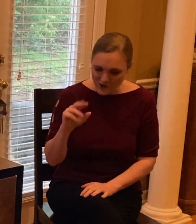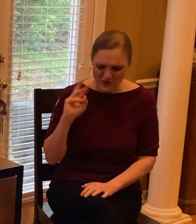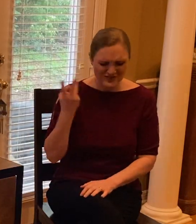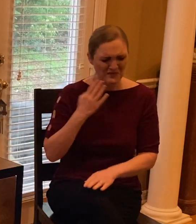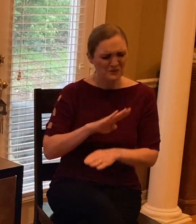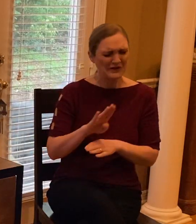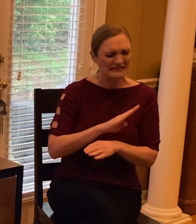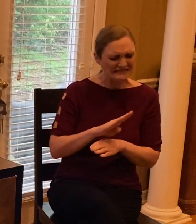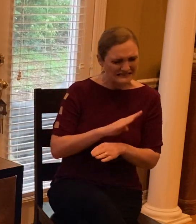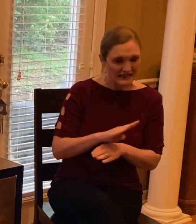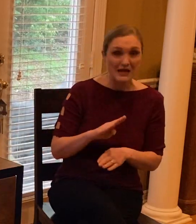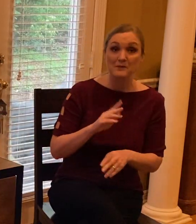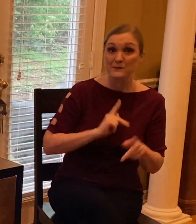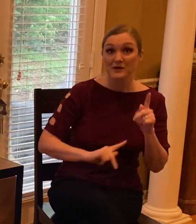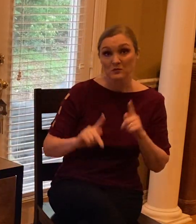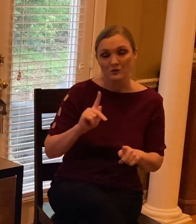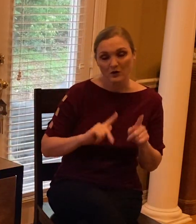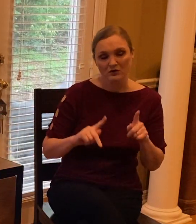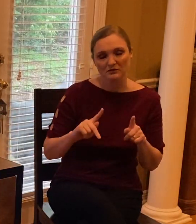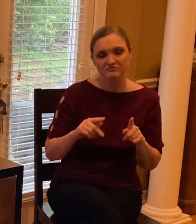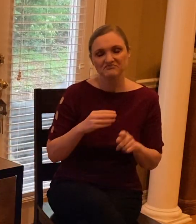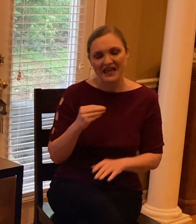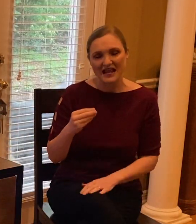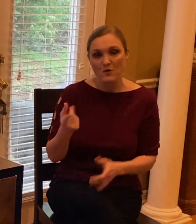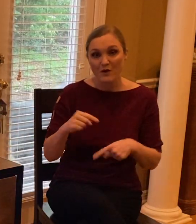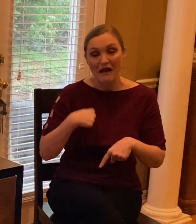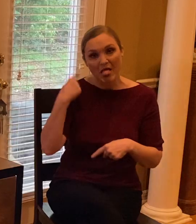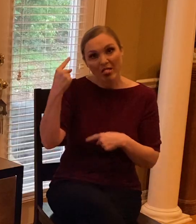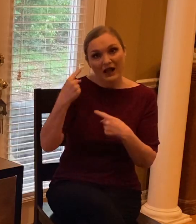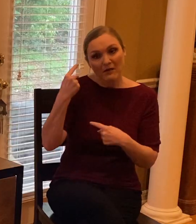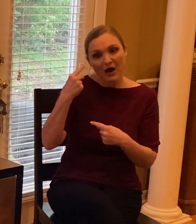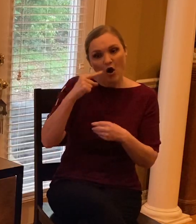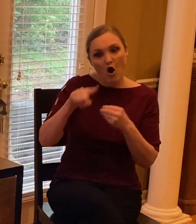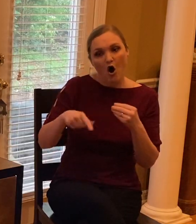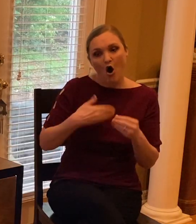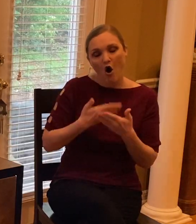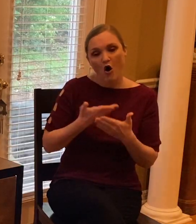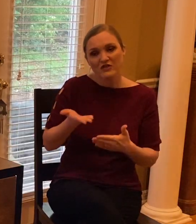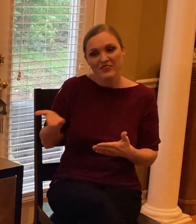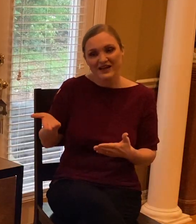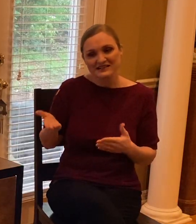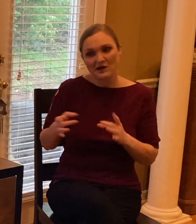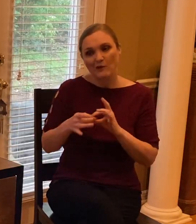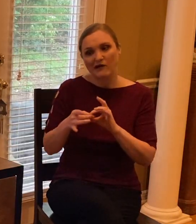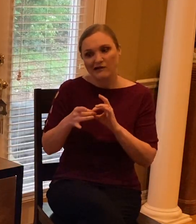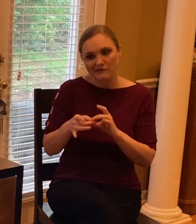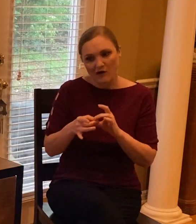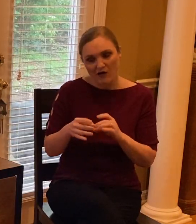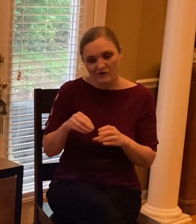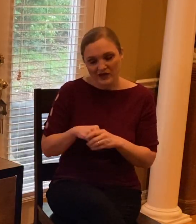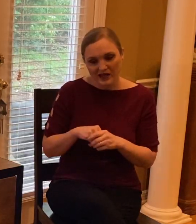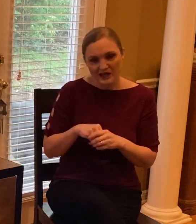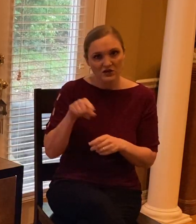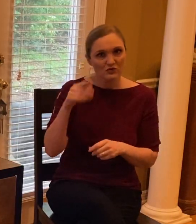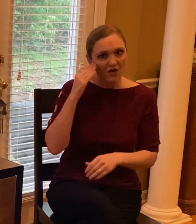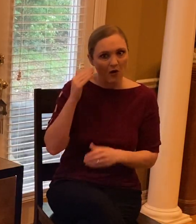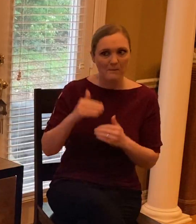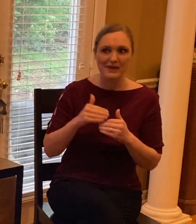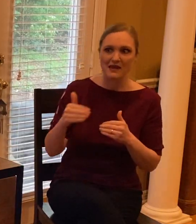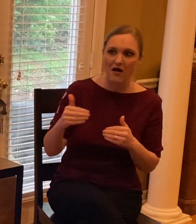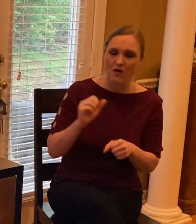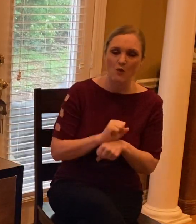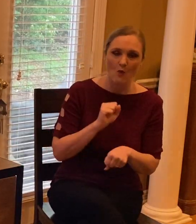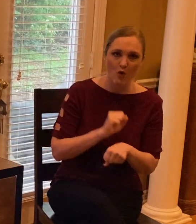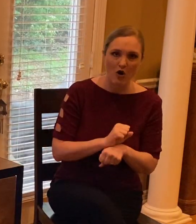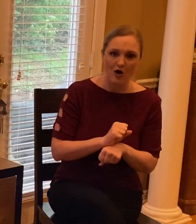busy people. And when I think about all the things that we're involved in, you know, beyond